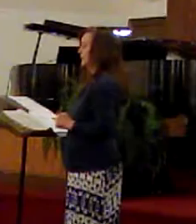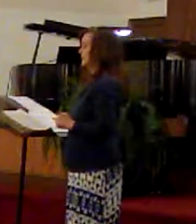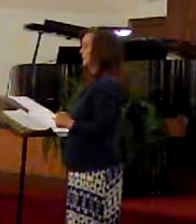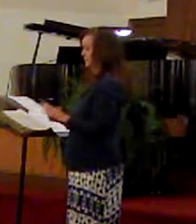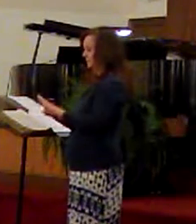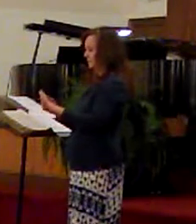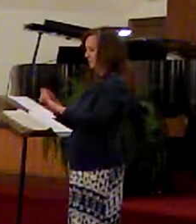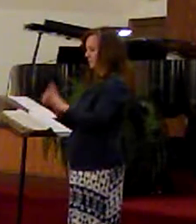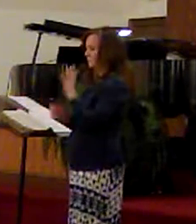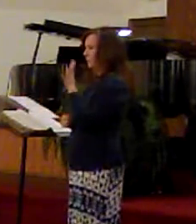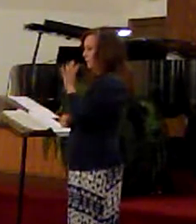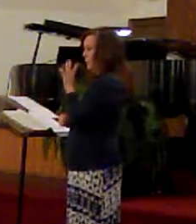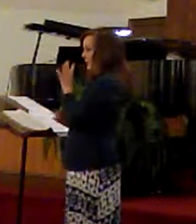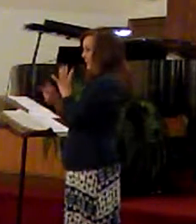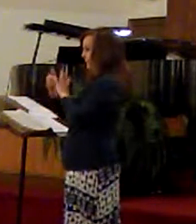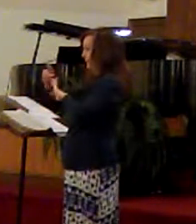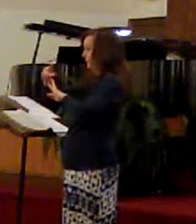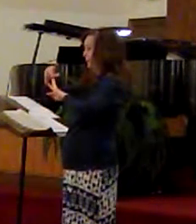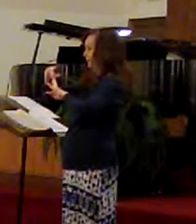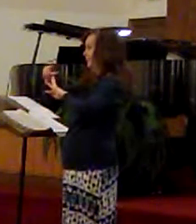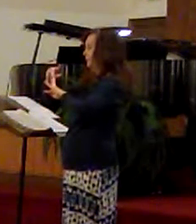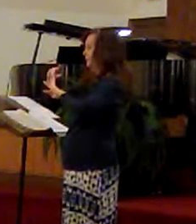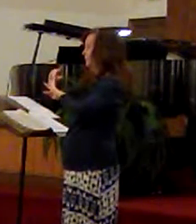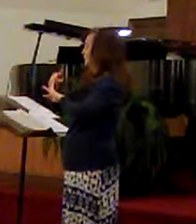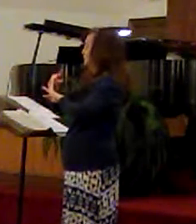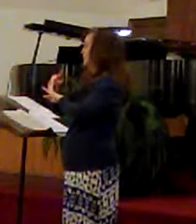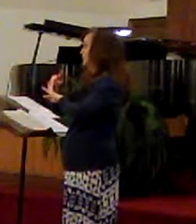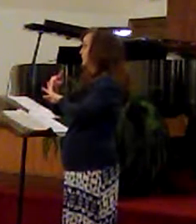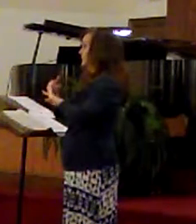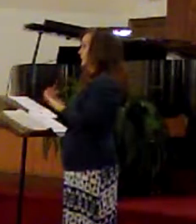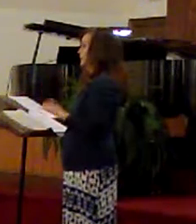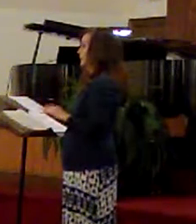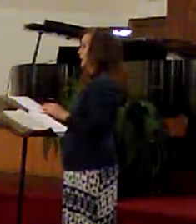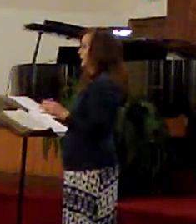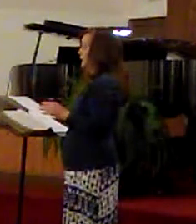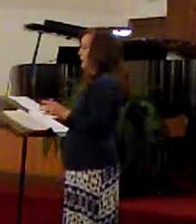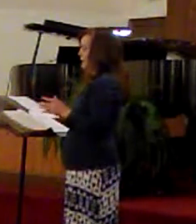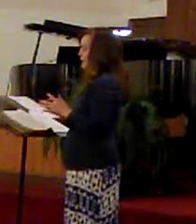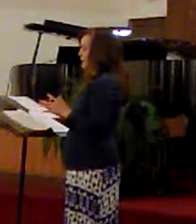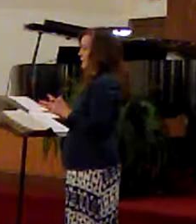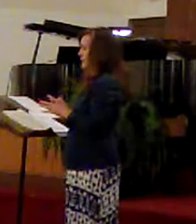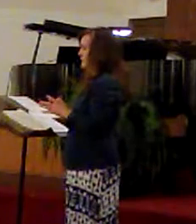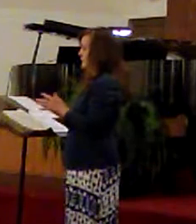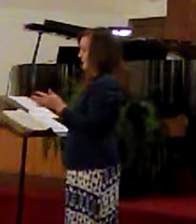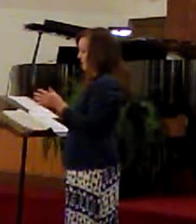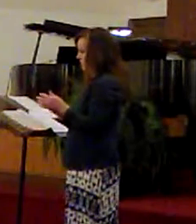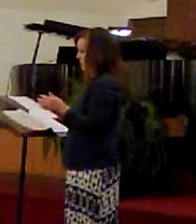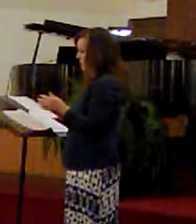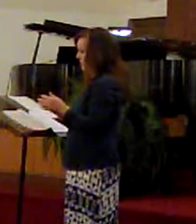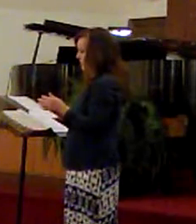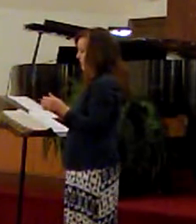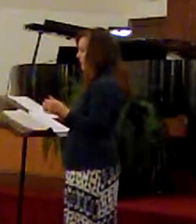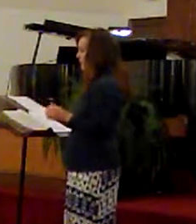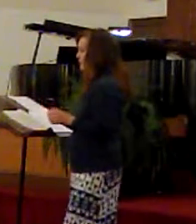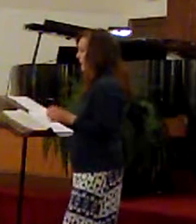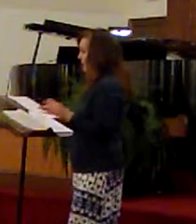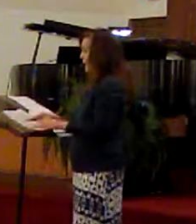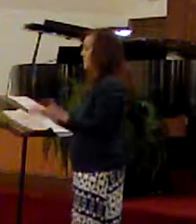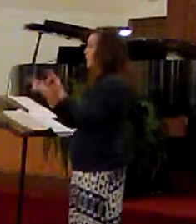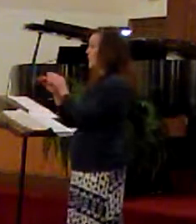Number four, though. Continuing on, number four. Before beginning the study, you should understand two important things about the